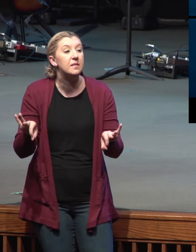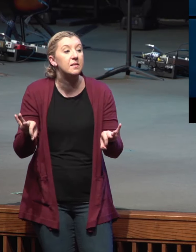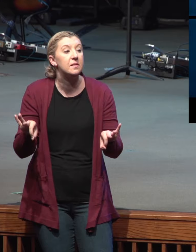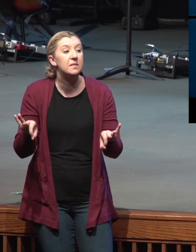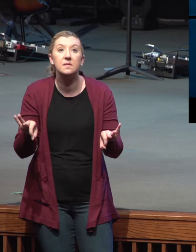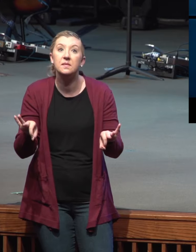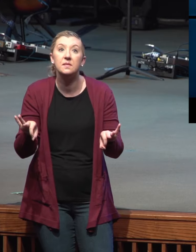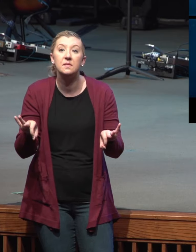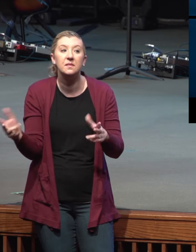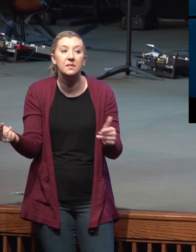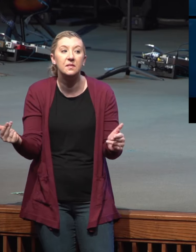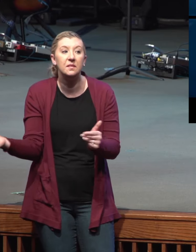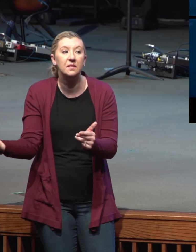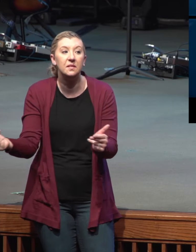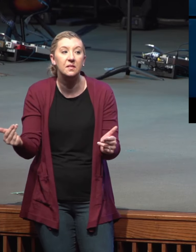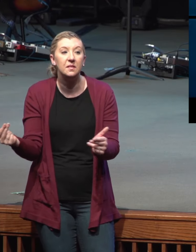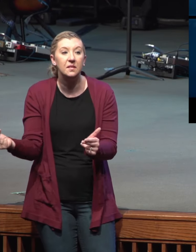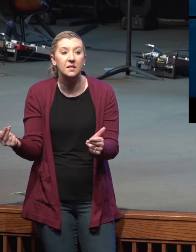And